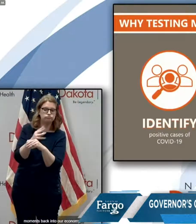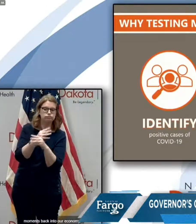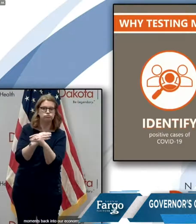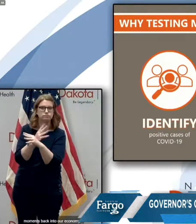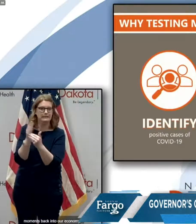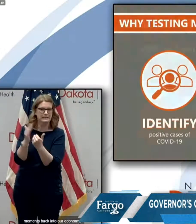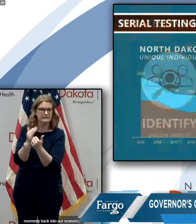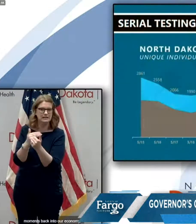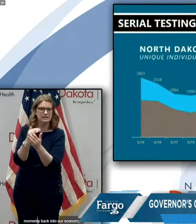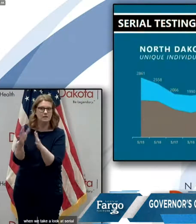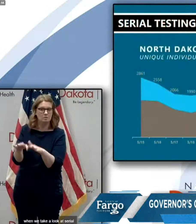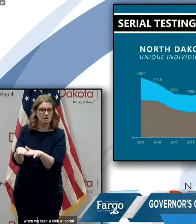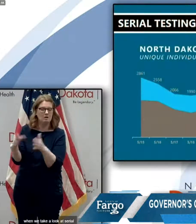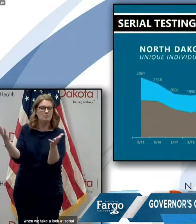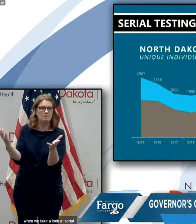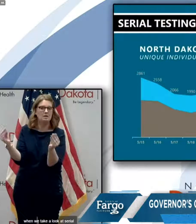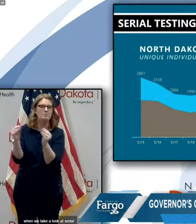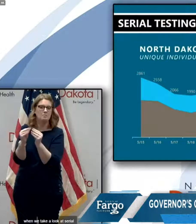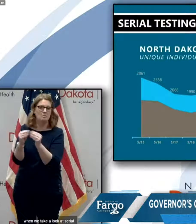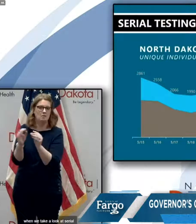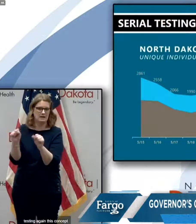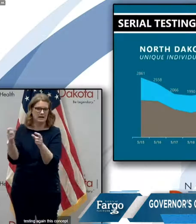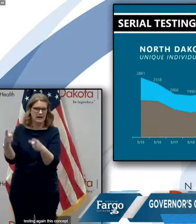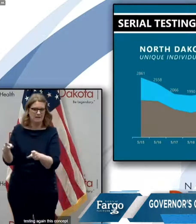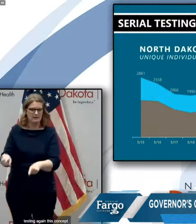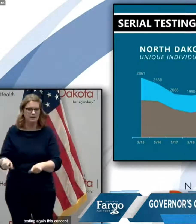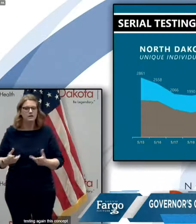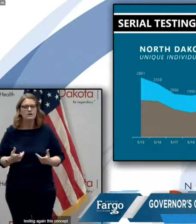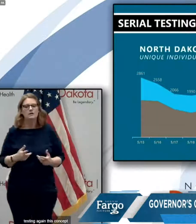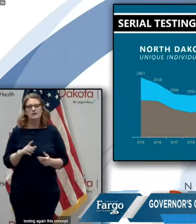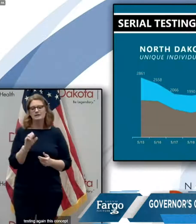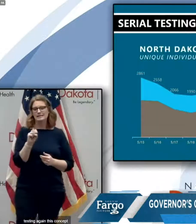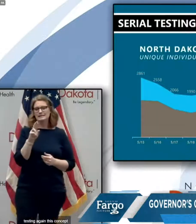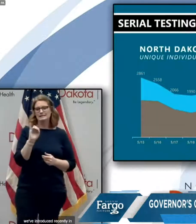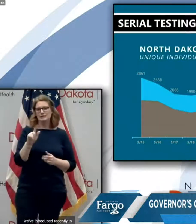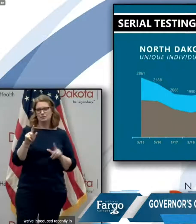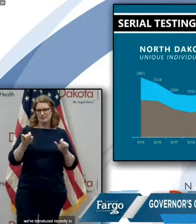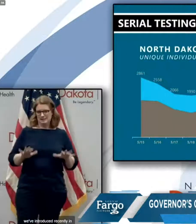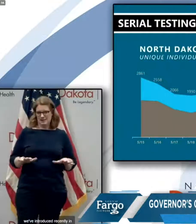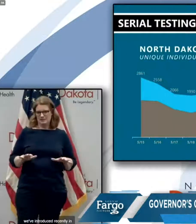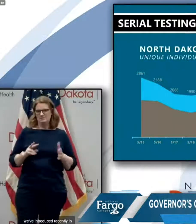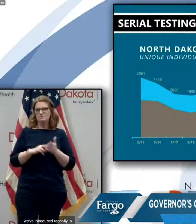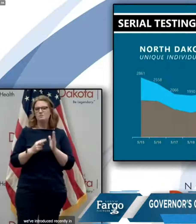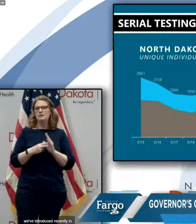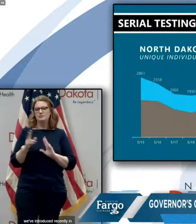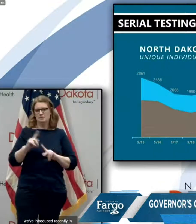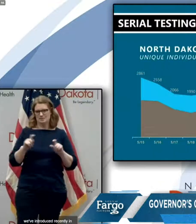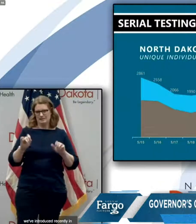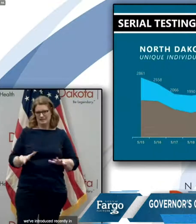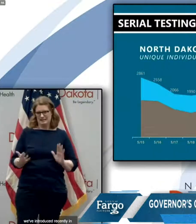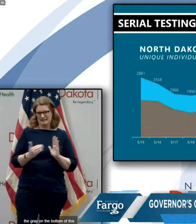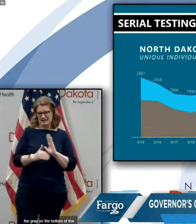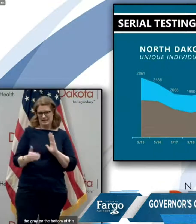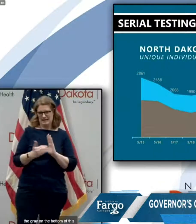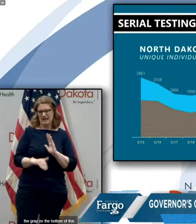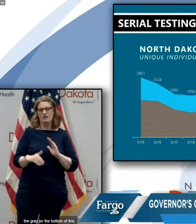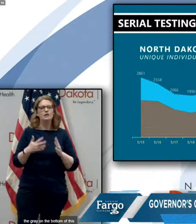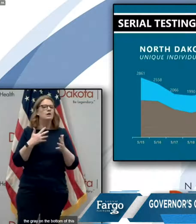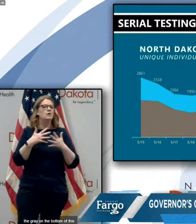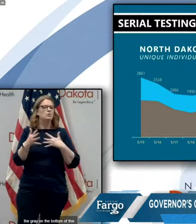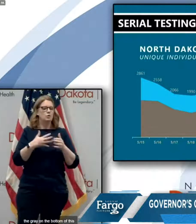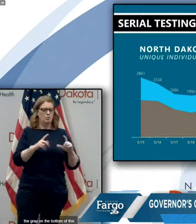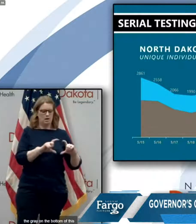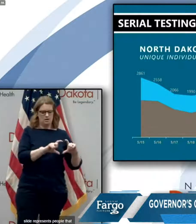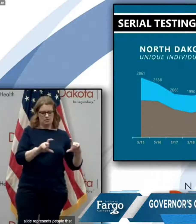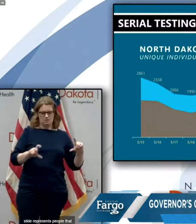serial testing, again, this concept we've introduced recently, in the gray on the bottom of this slide represents people that are